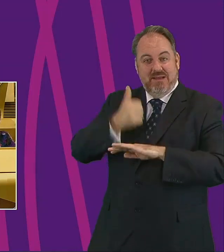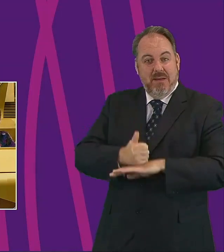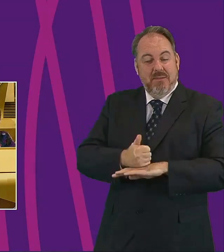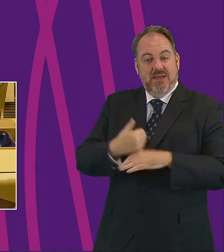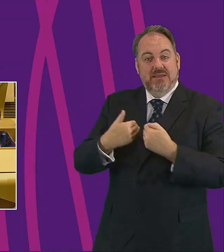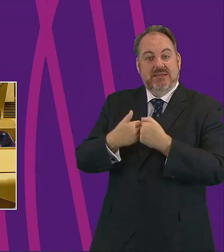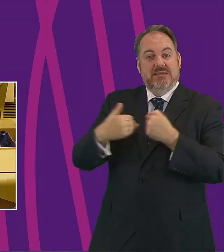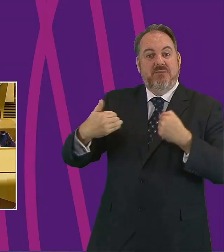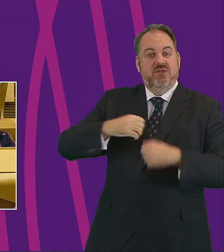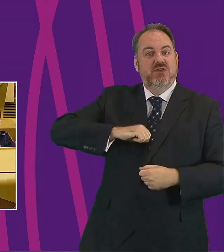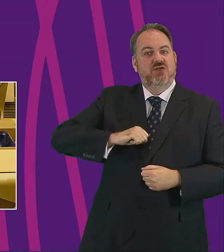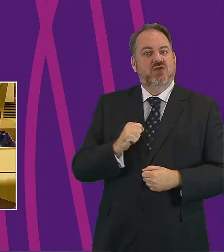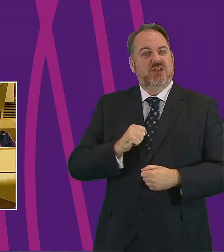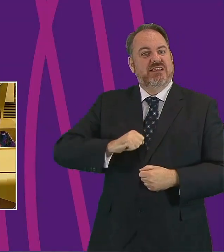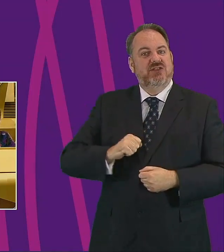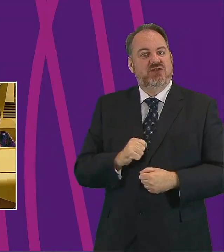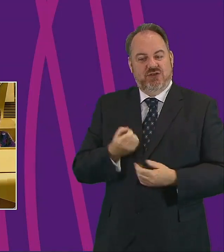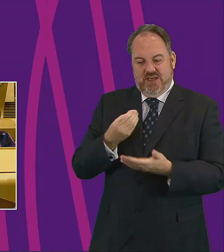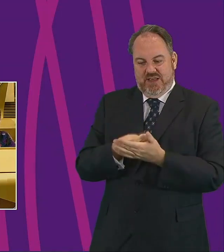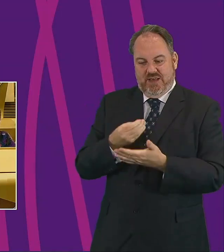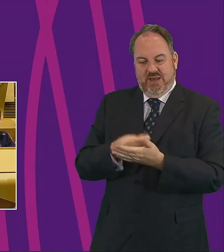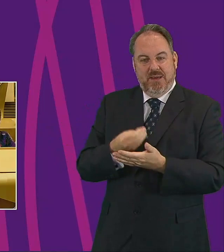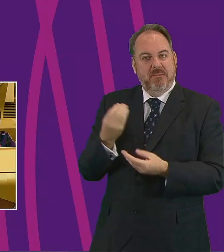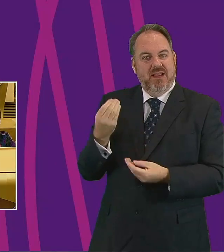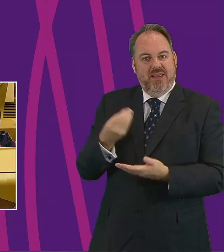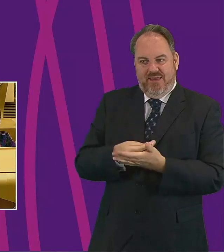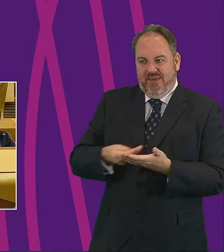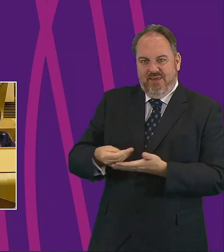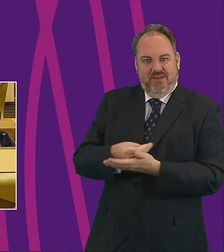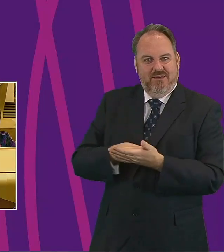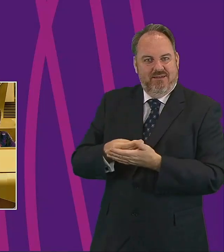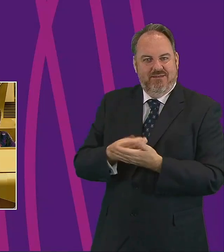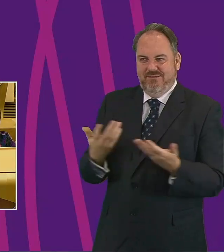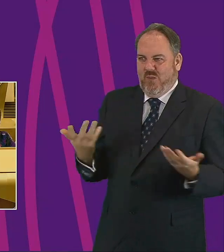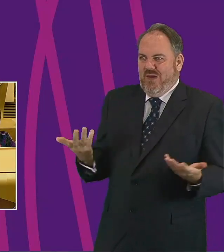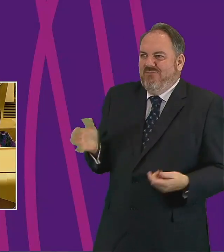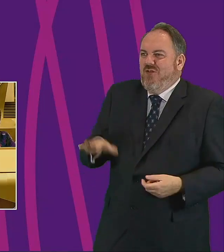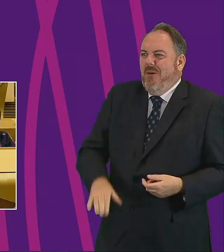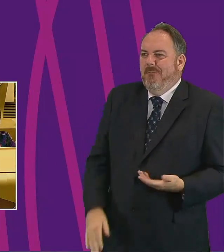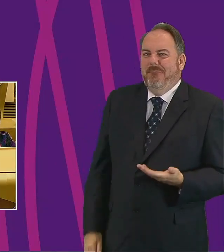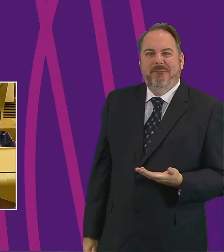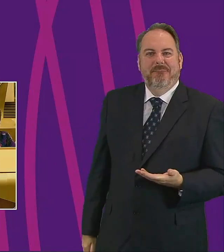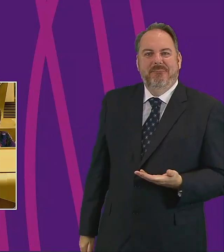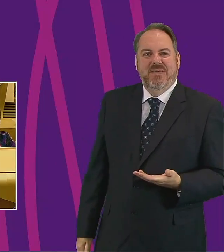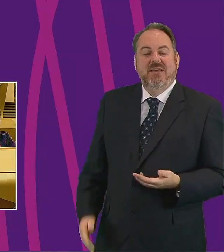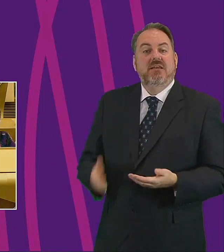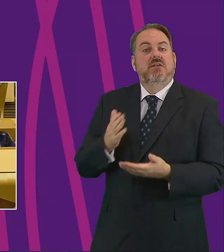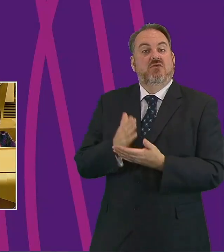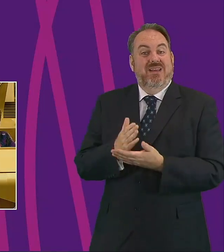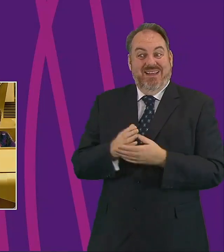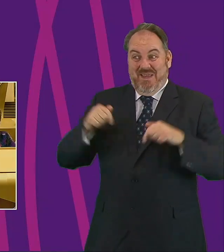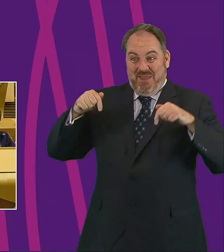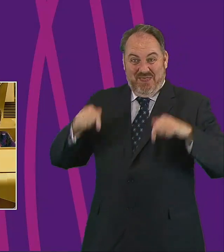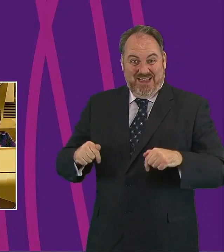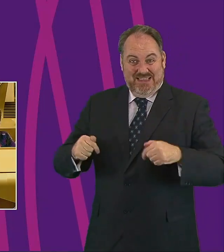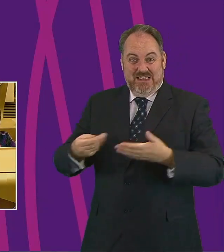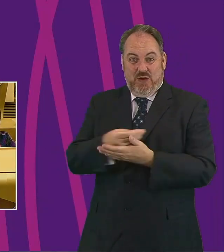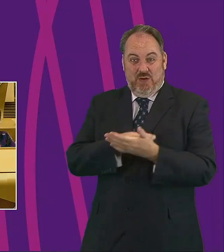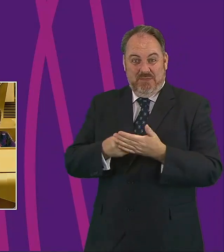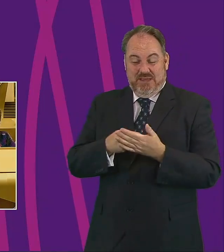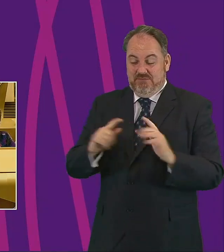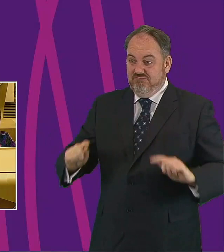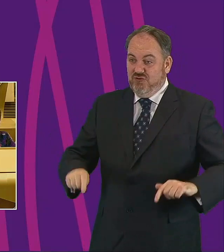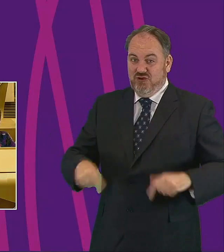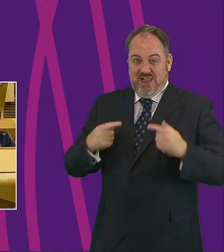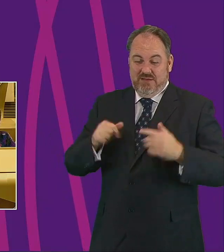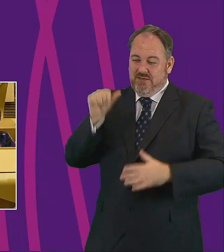now says she wants. This public health and economic crisis is the greatest challenge that the Scottish Parliament